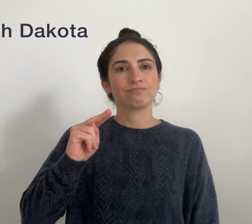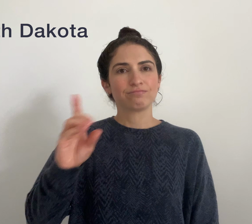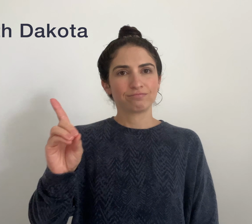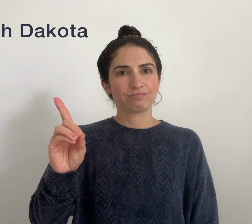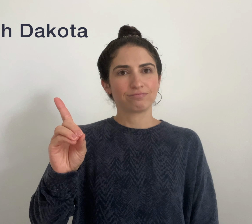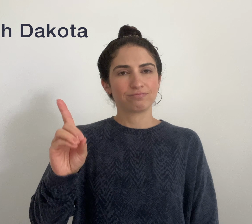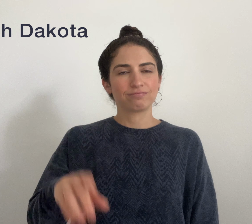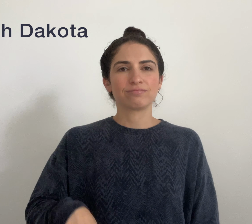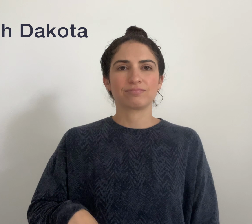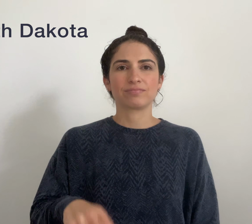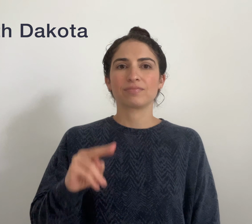North Dakota,